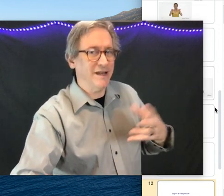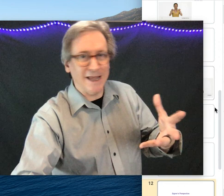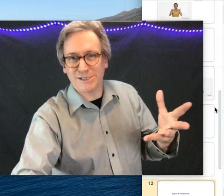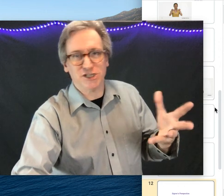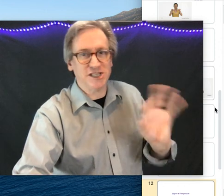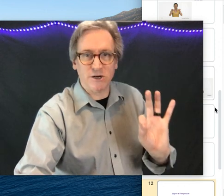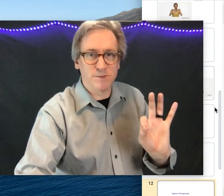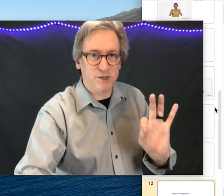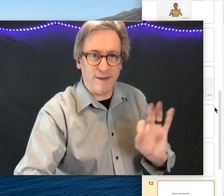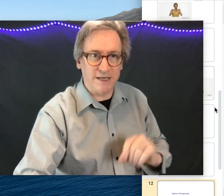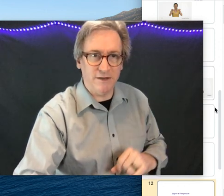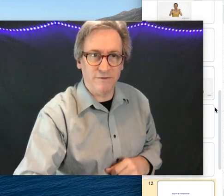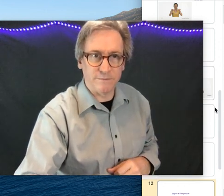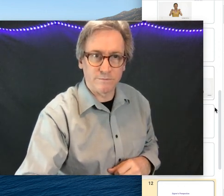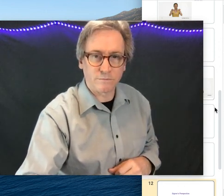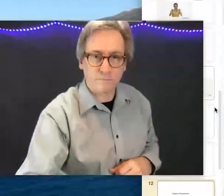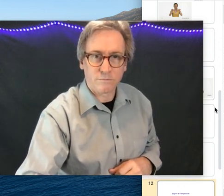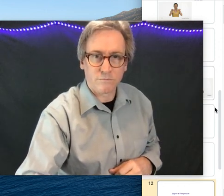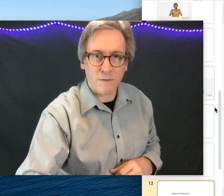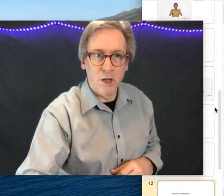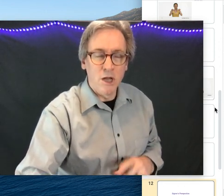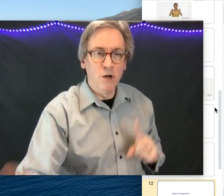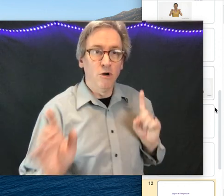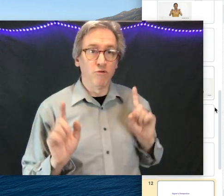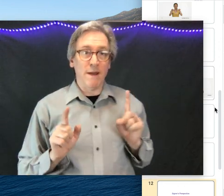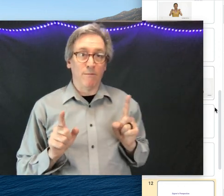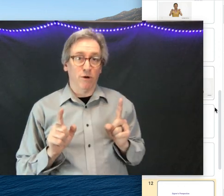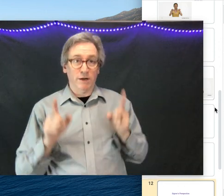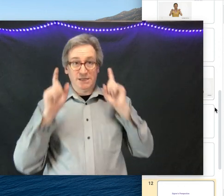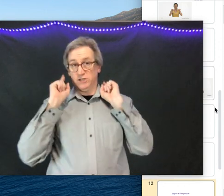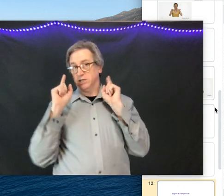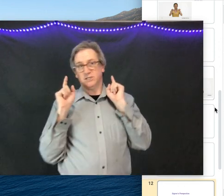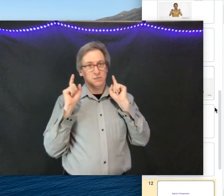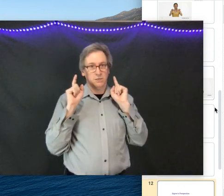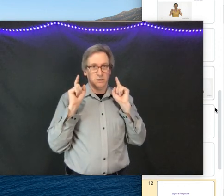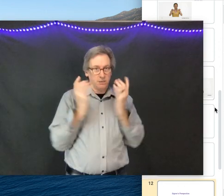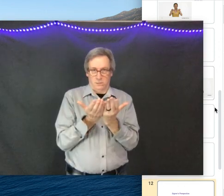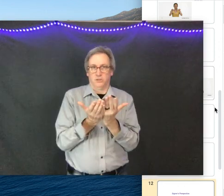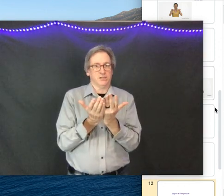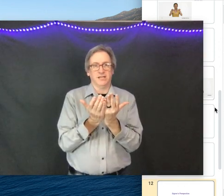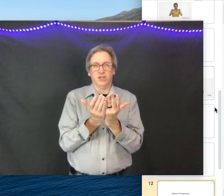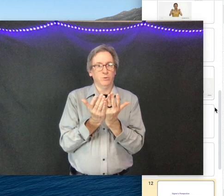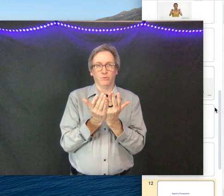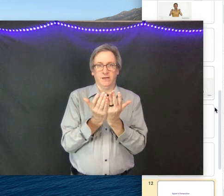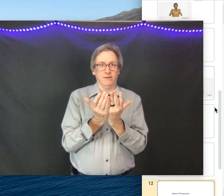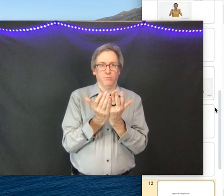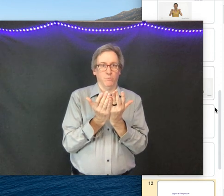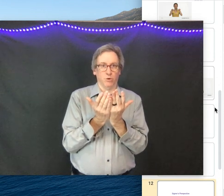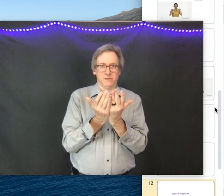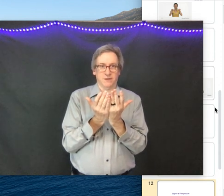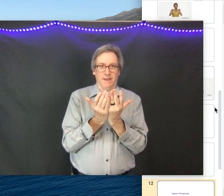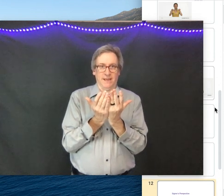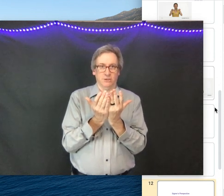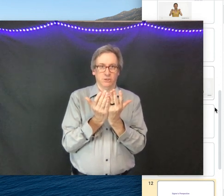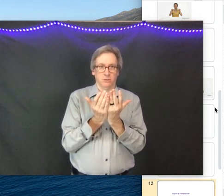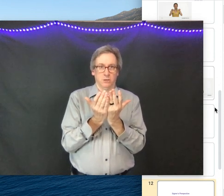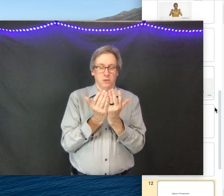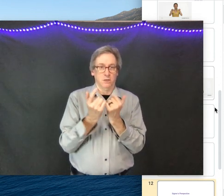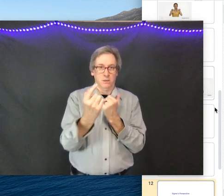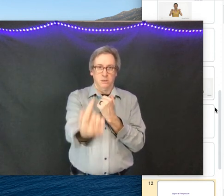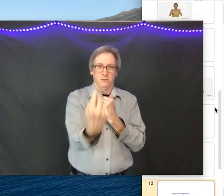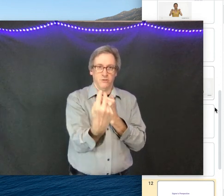So again, it's just signer's perspective. Remember, it's just like you would read words on a